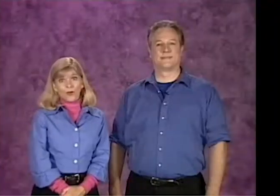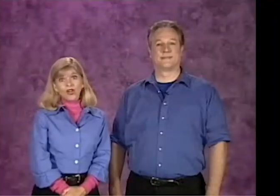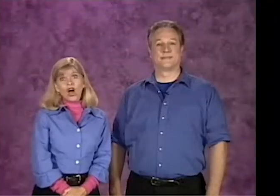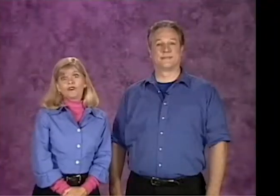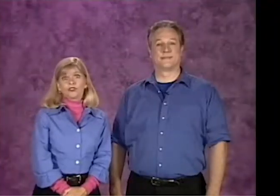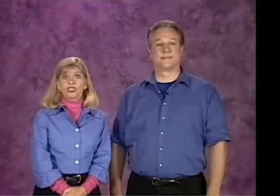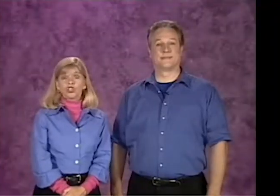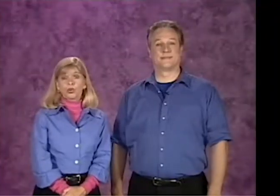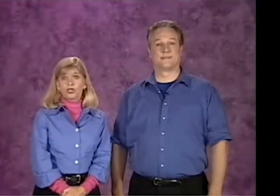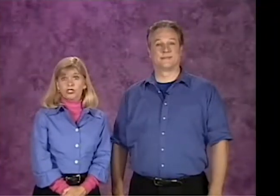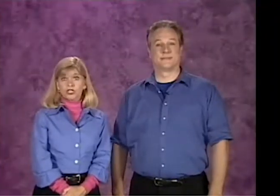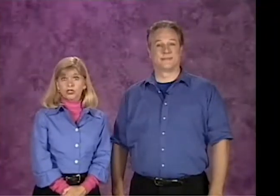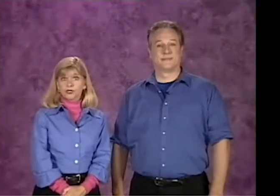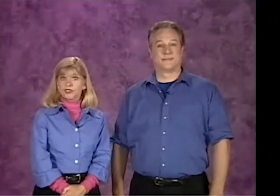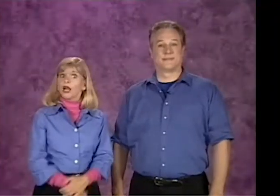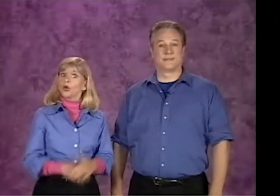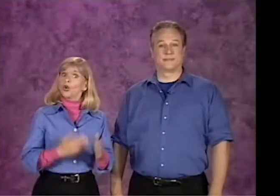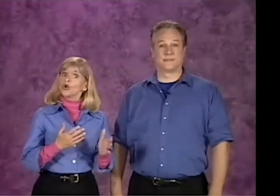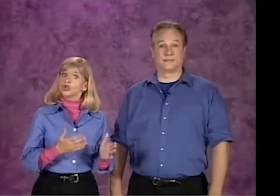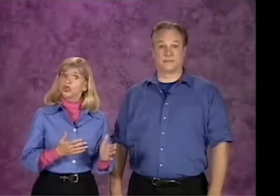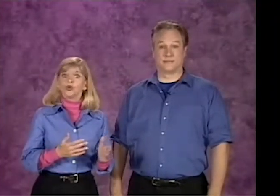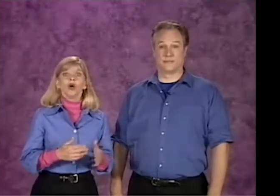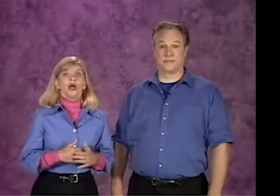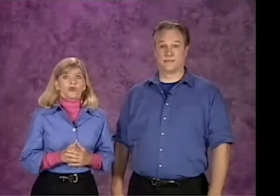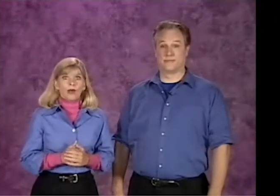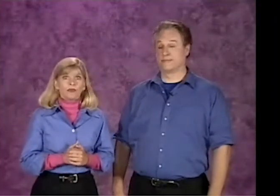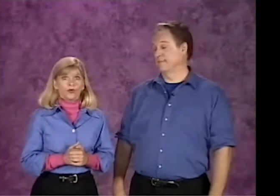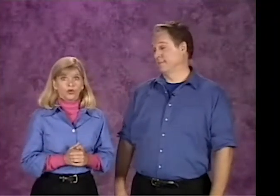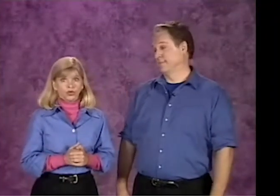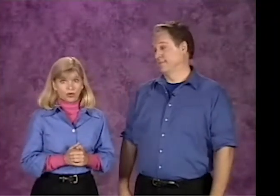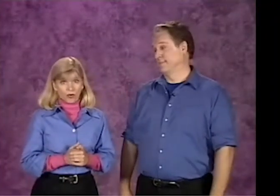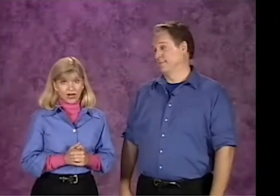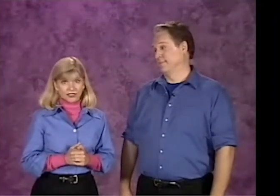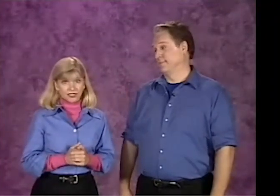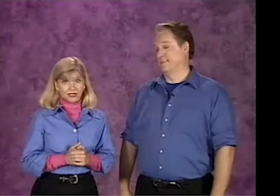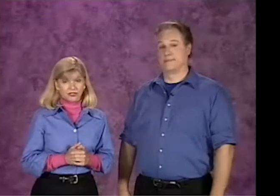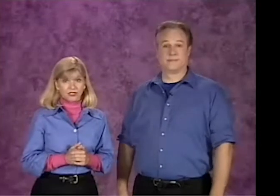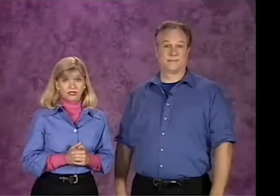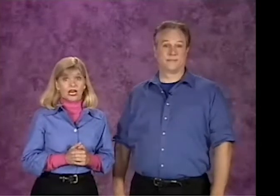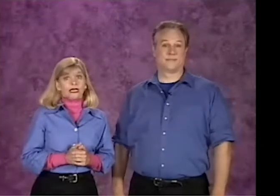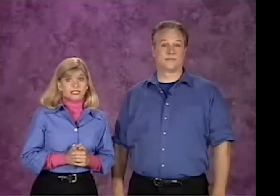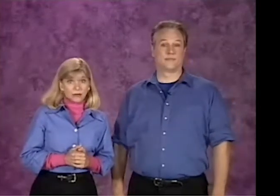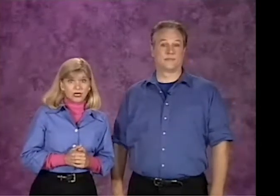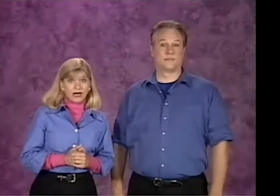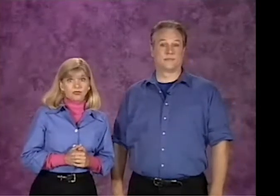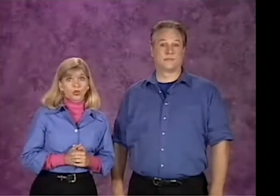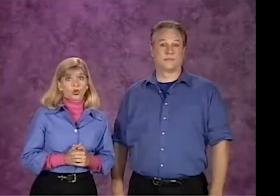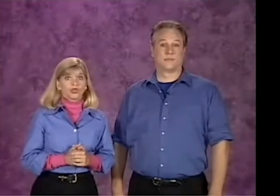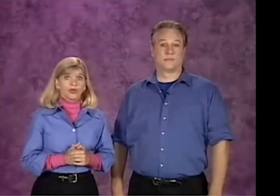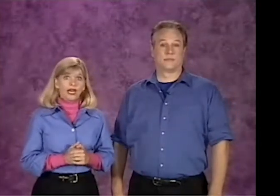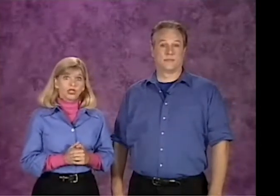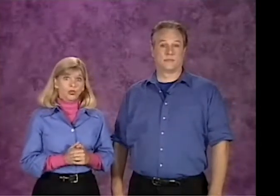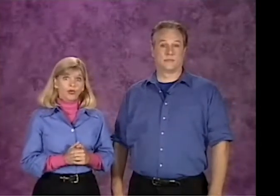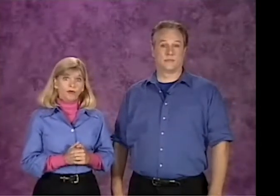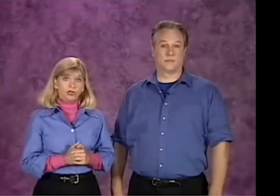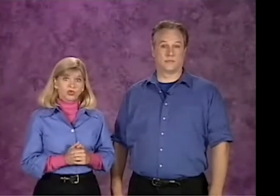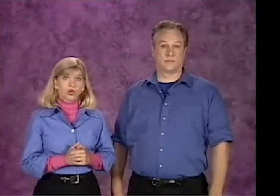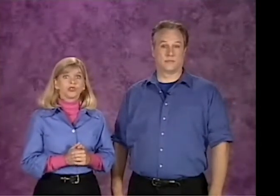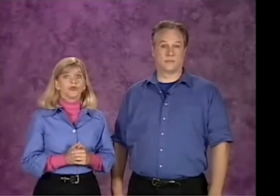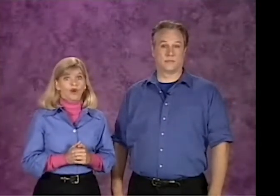We'll often teach you an additional sign or two right before you do the practice sentences. Sometimes the words relate to previous words you've